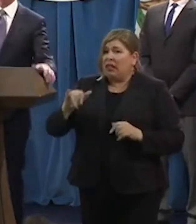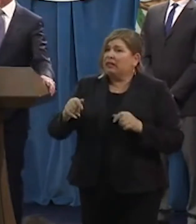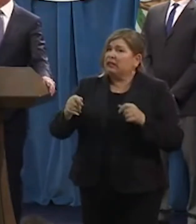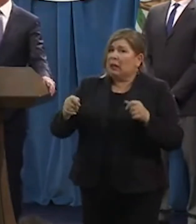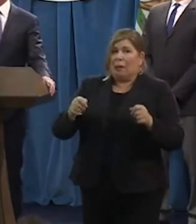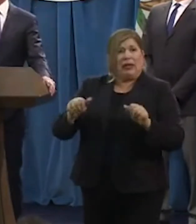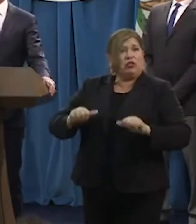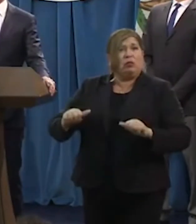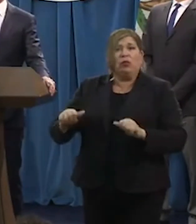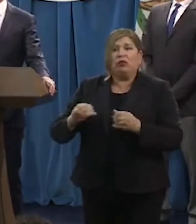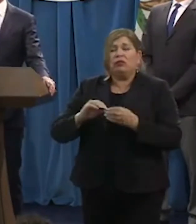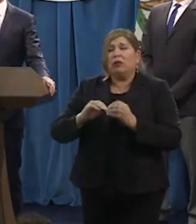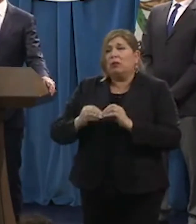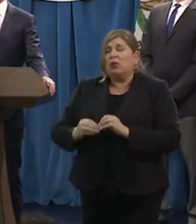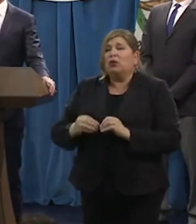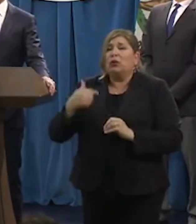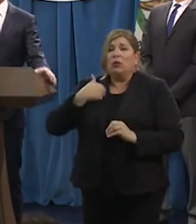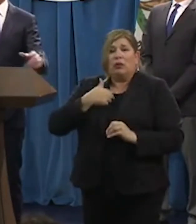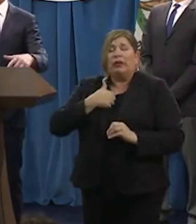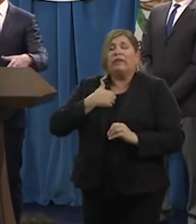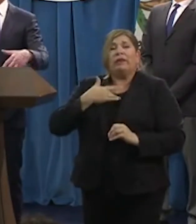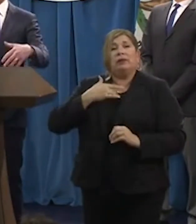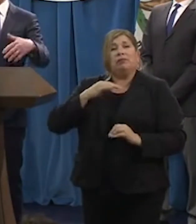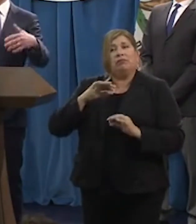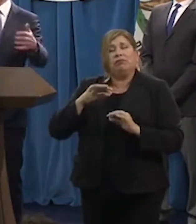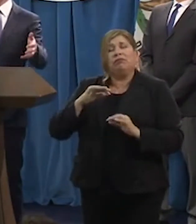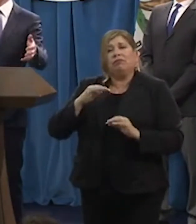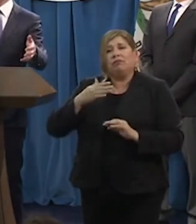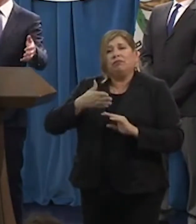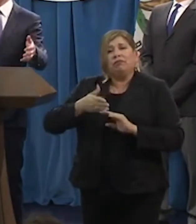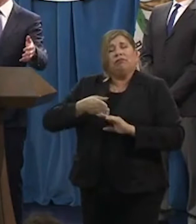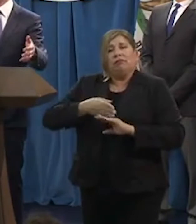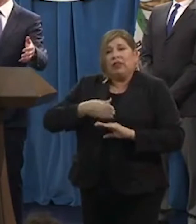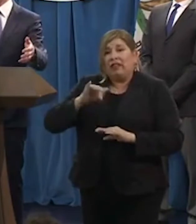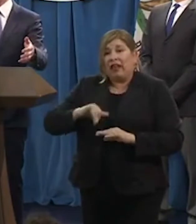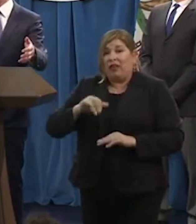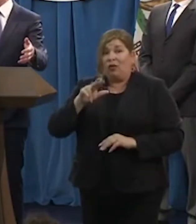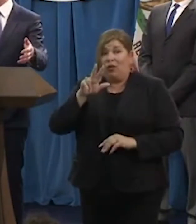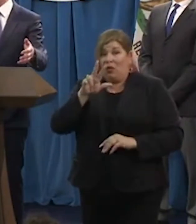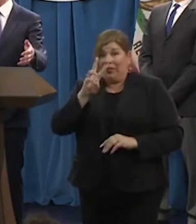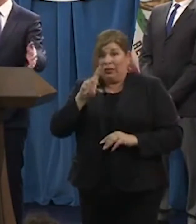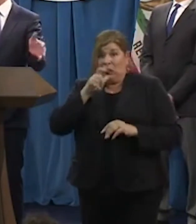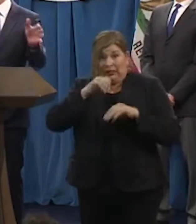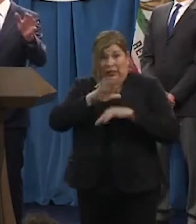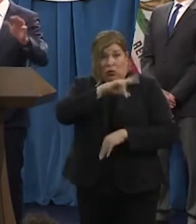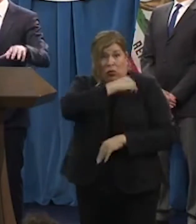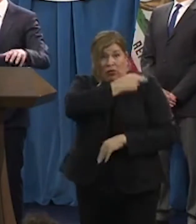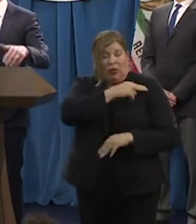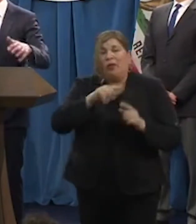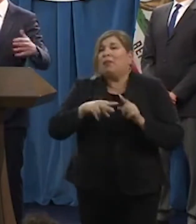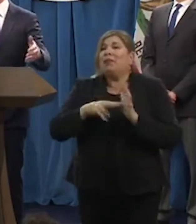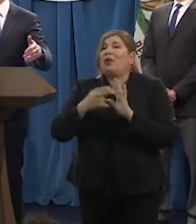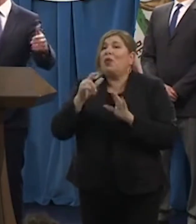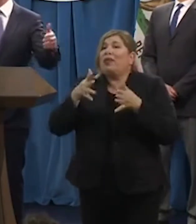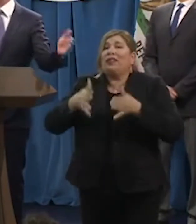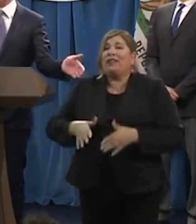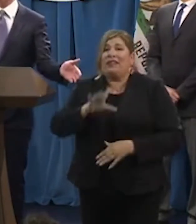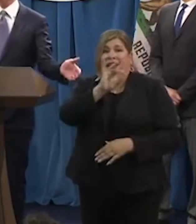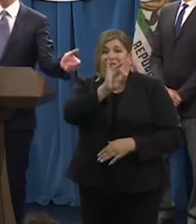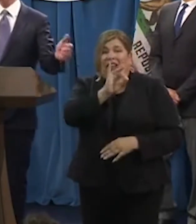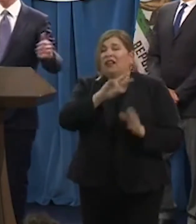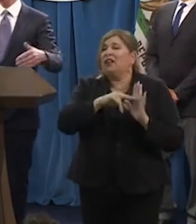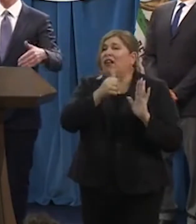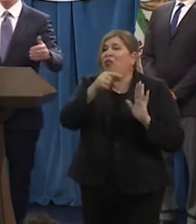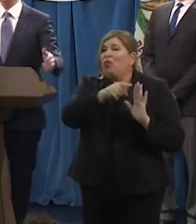and obviously we are encouraged by the fact that the original 36, only 8 remain, which suggests their health is much